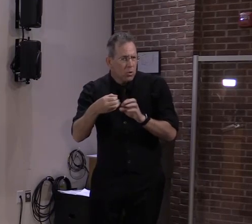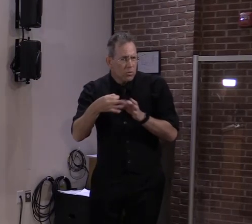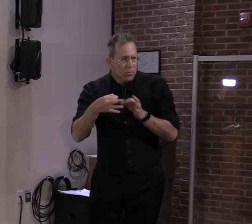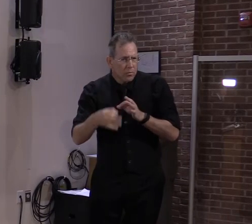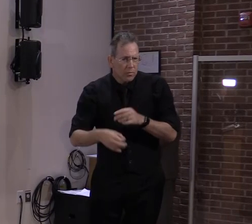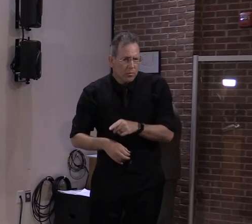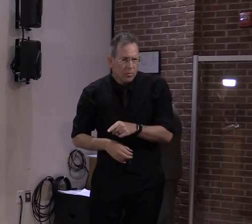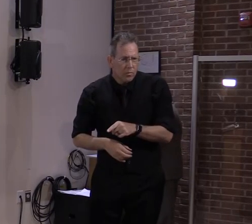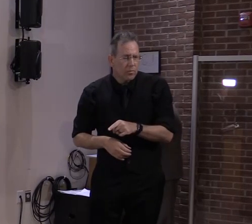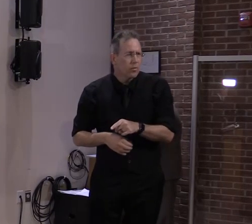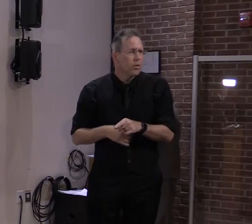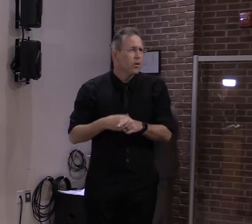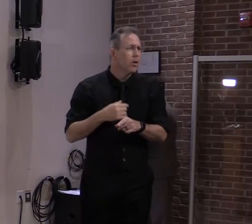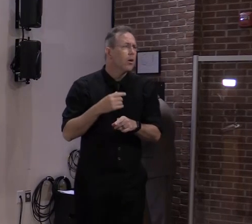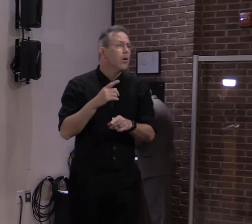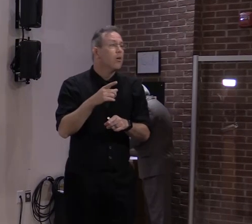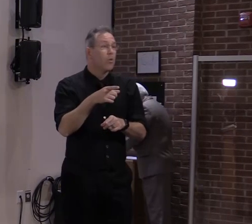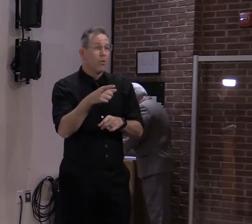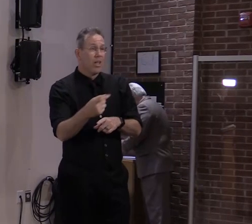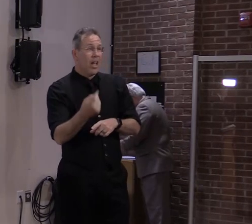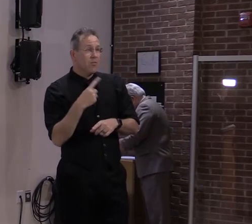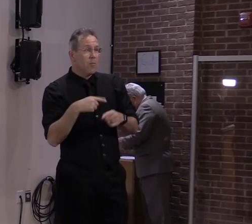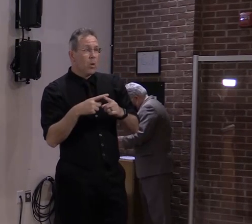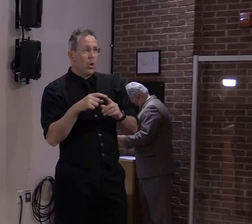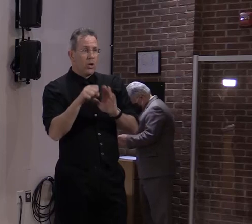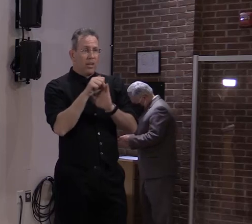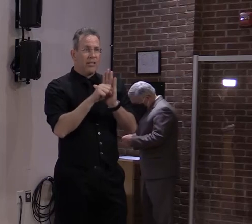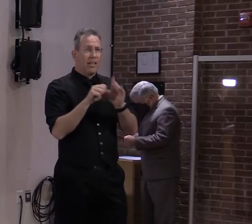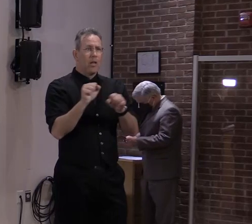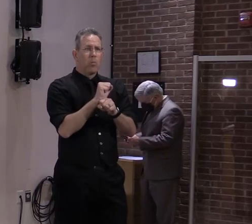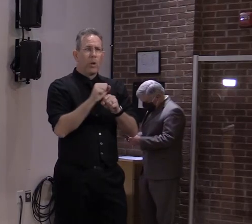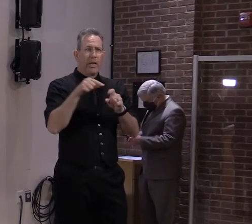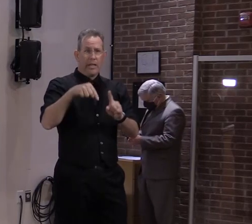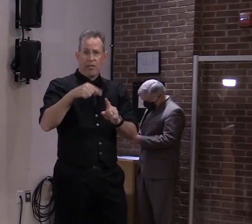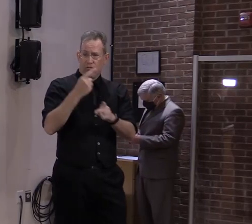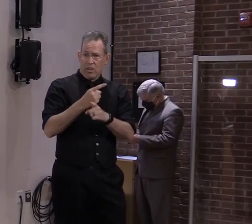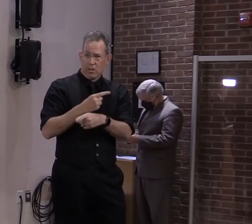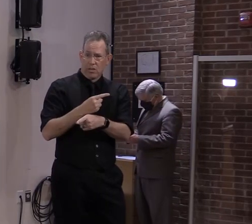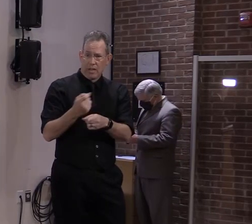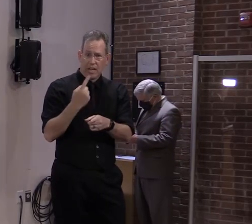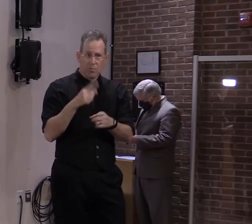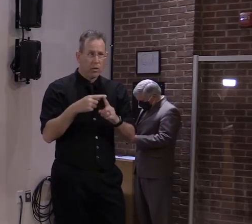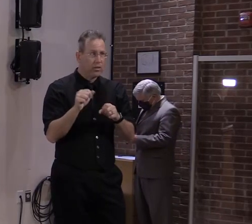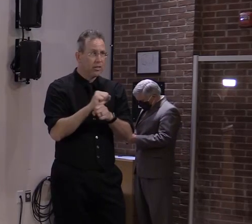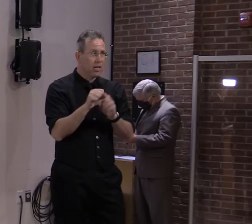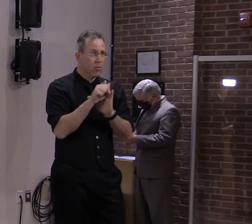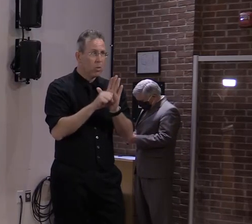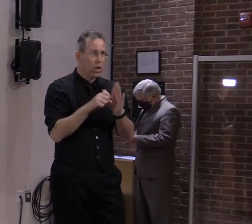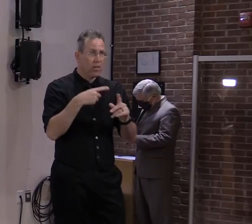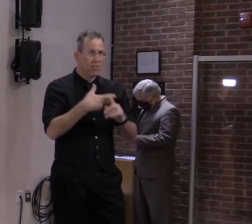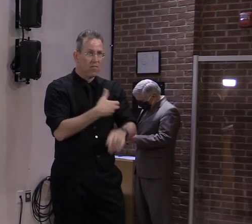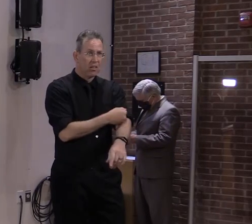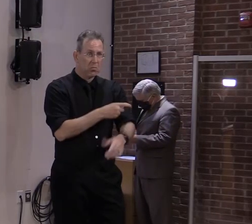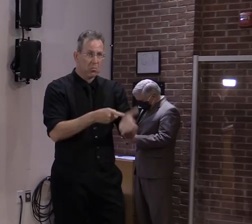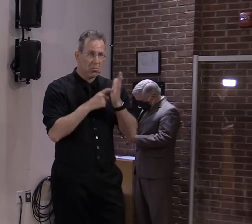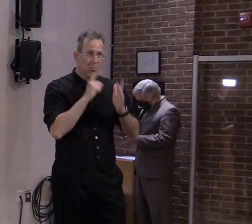we're not requiring state employees to have the vaccine if and when they come back.